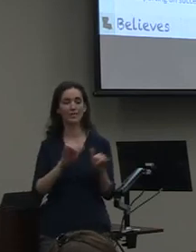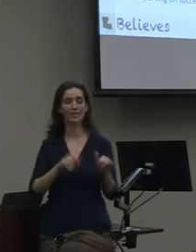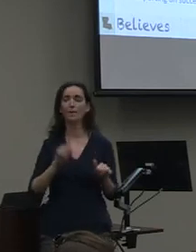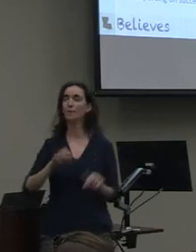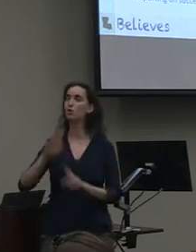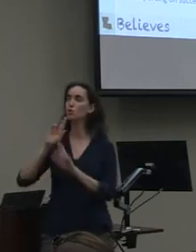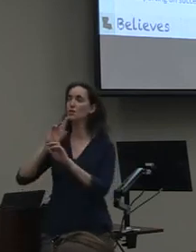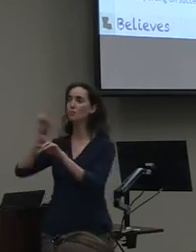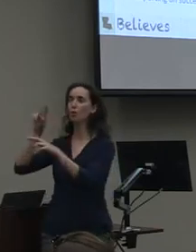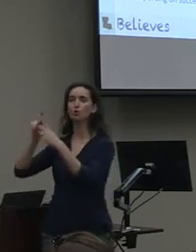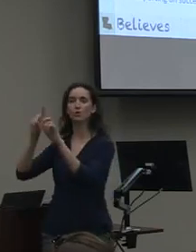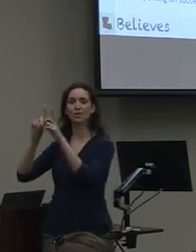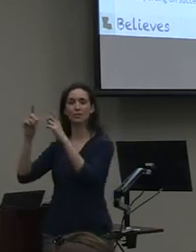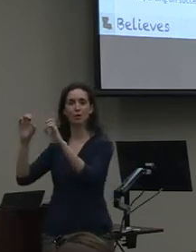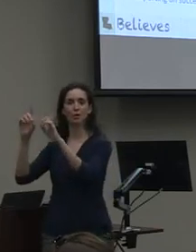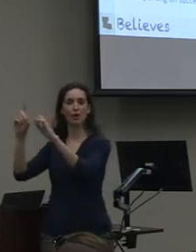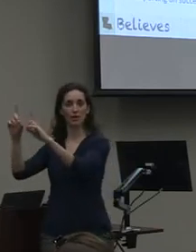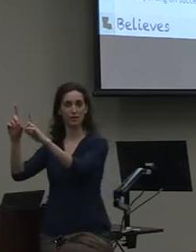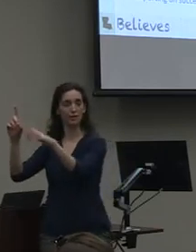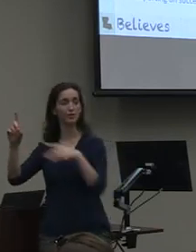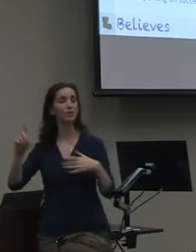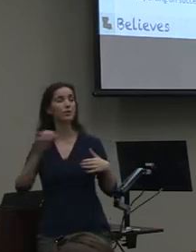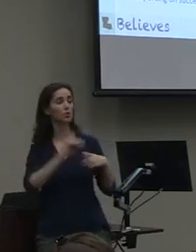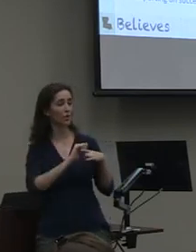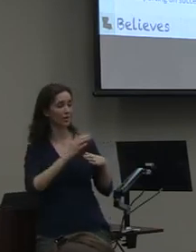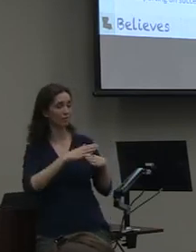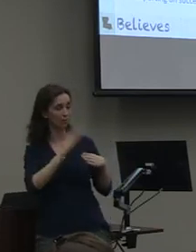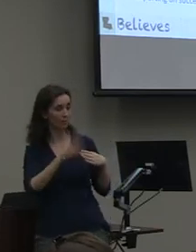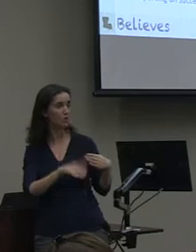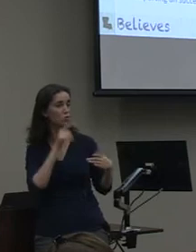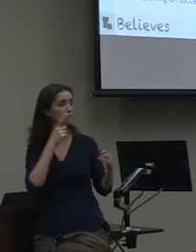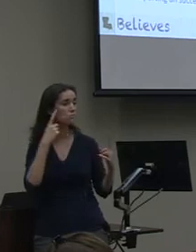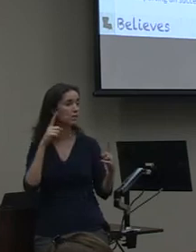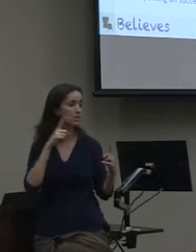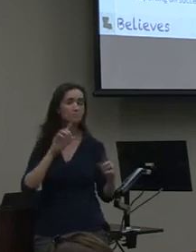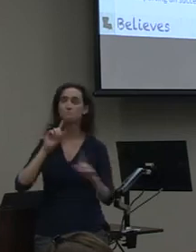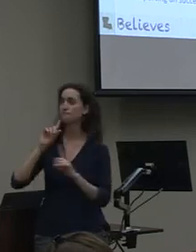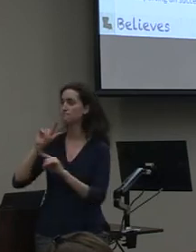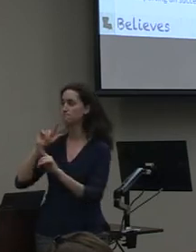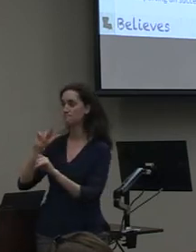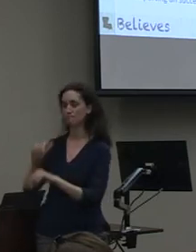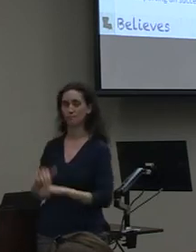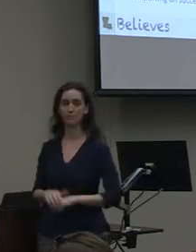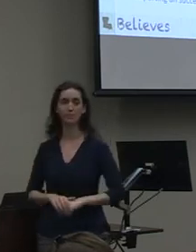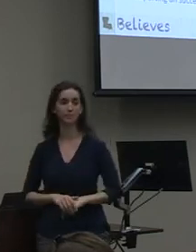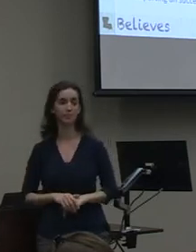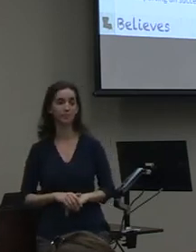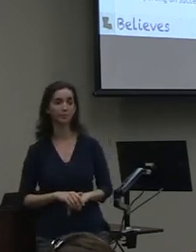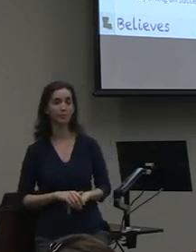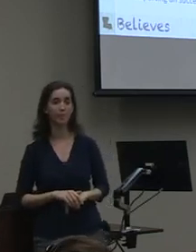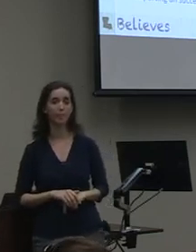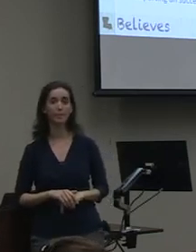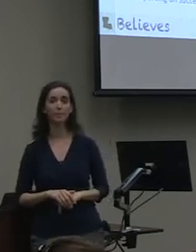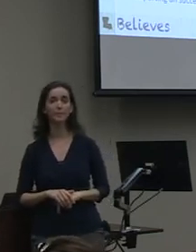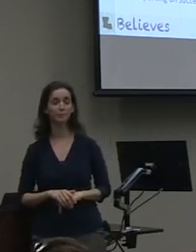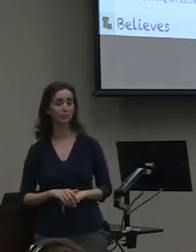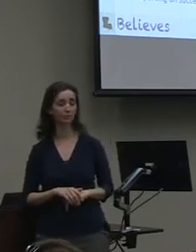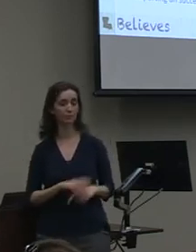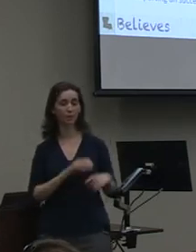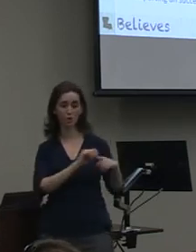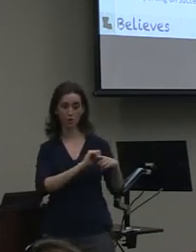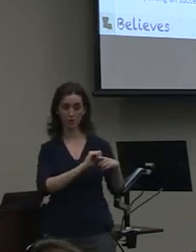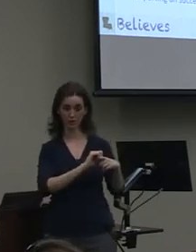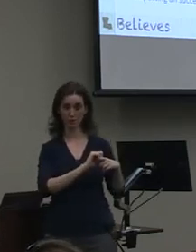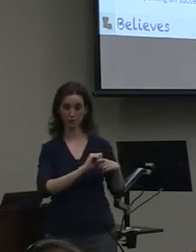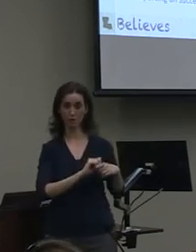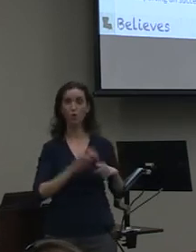to the department on successful training completion. And the reporting of successful completion